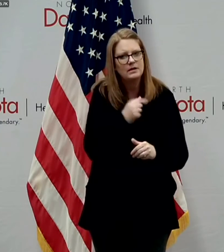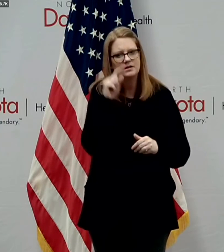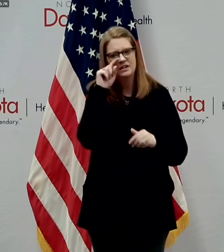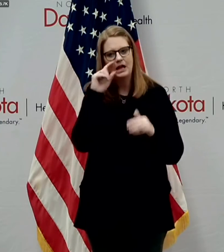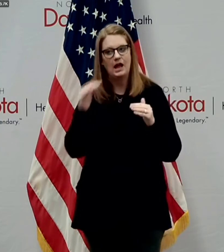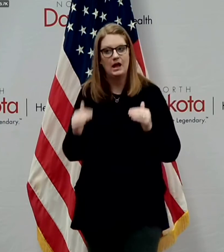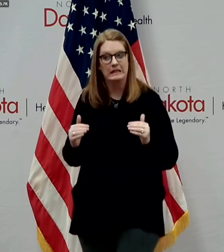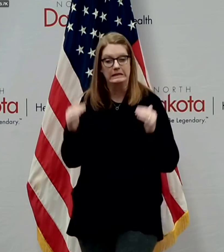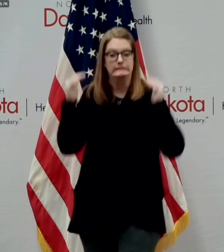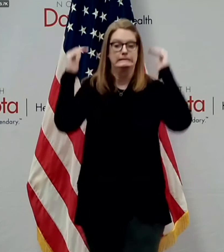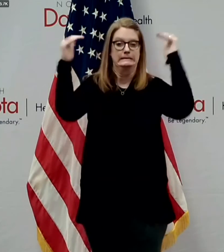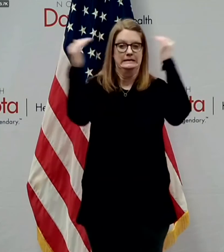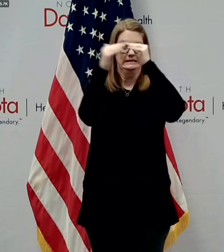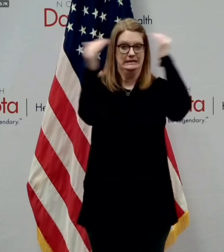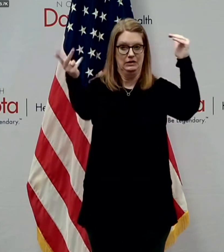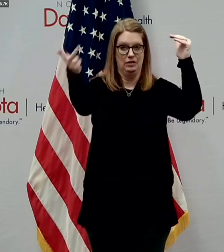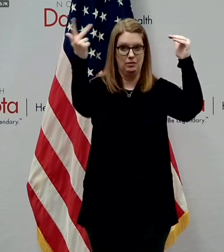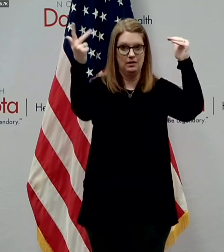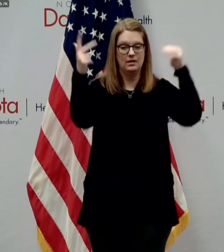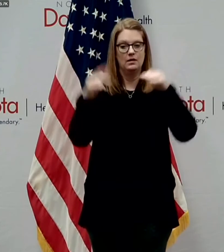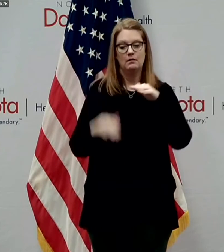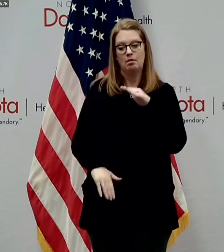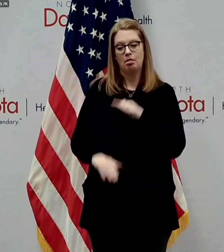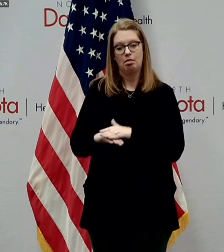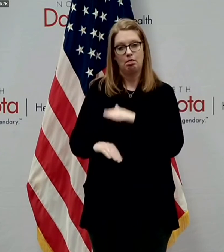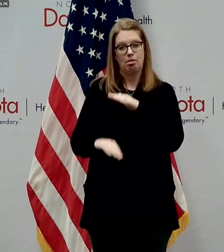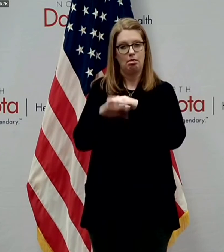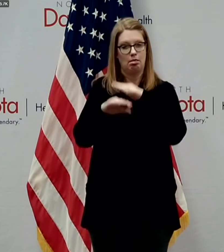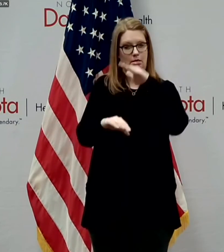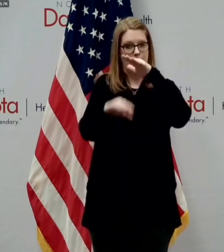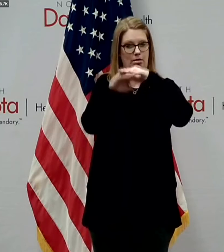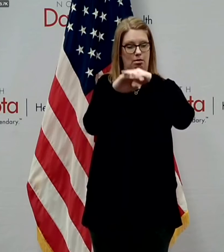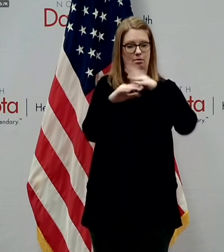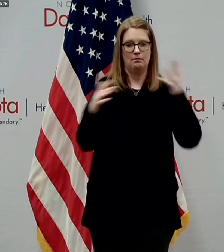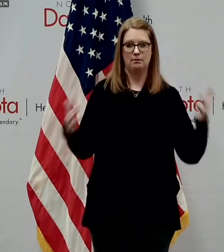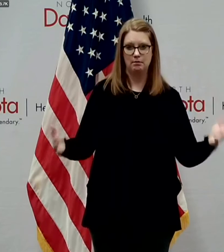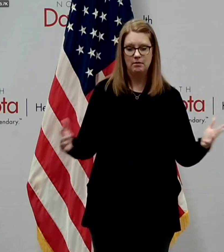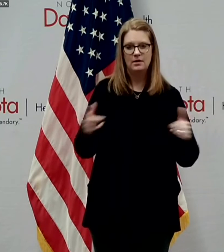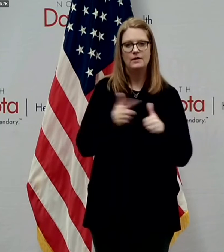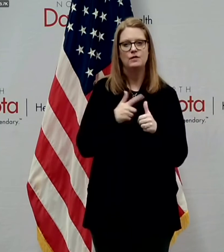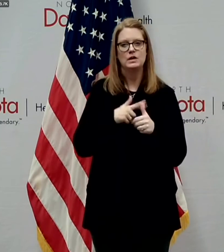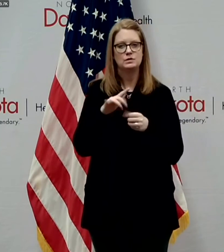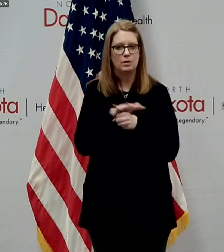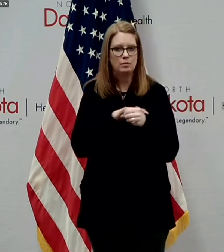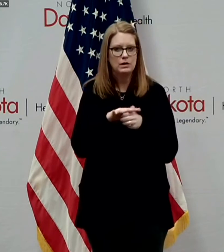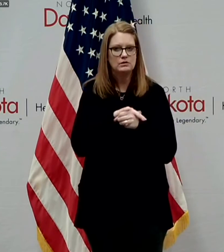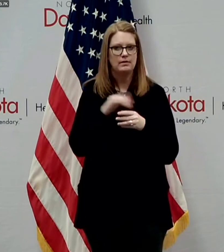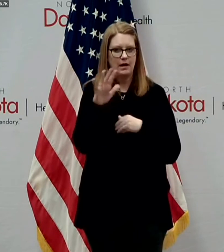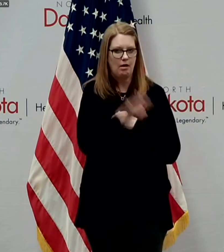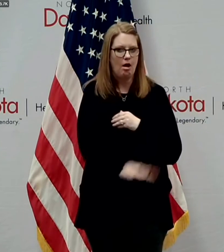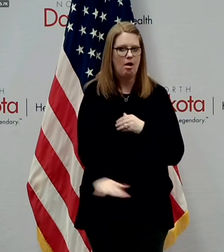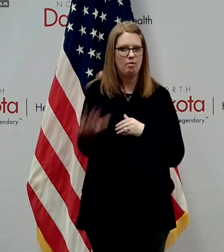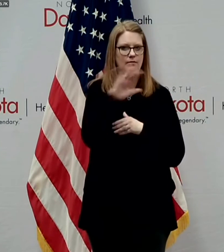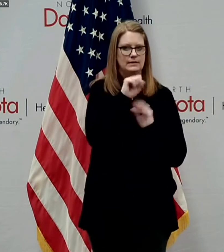3 if we have maxed out all of the capacity, first within the region and then looking across the state.